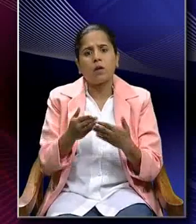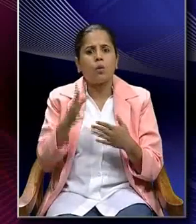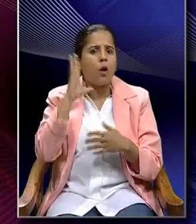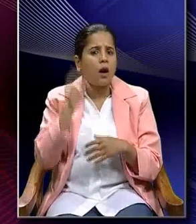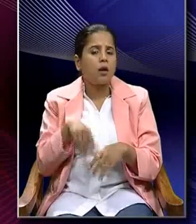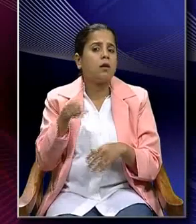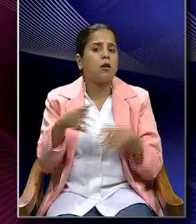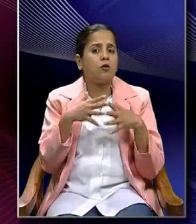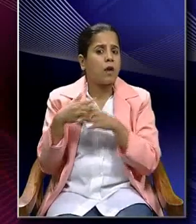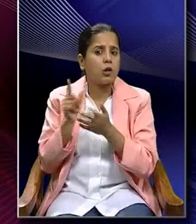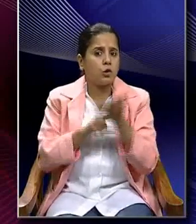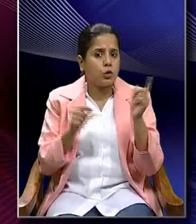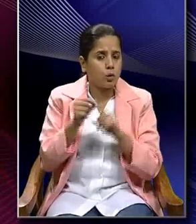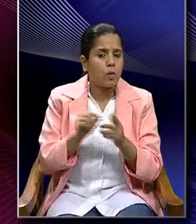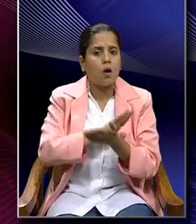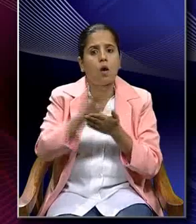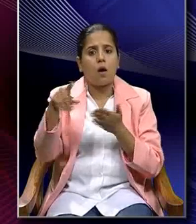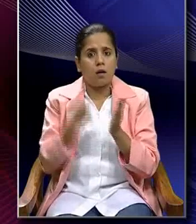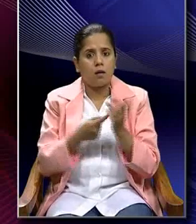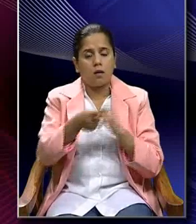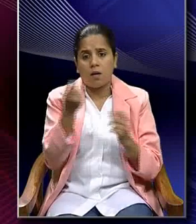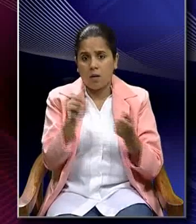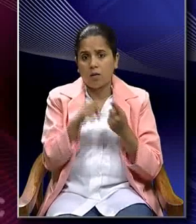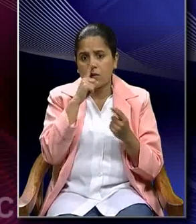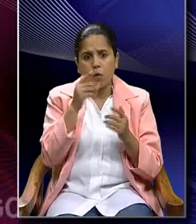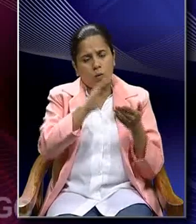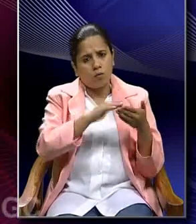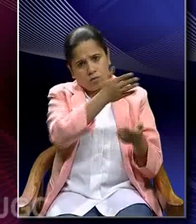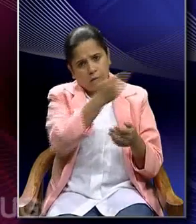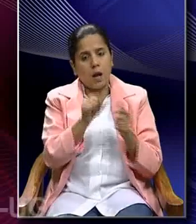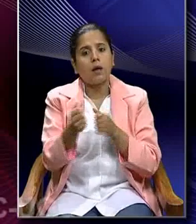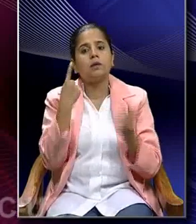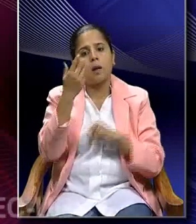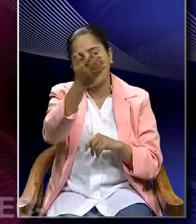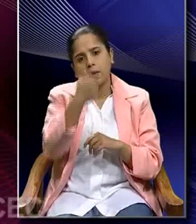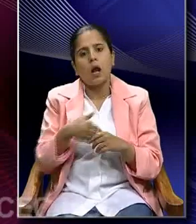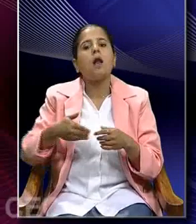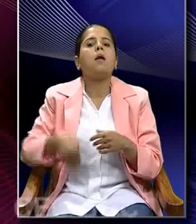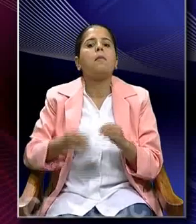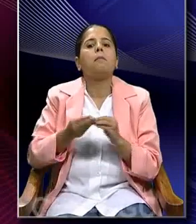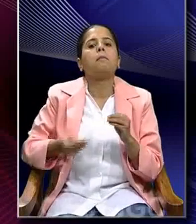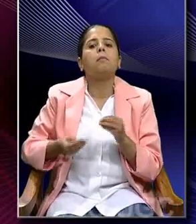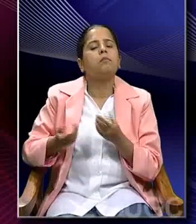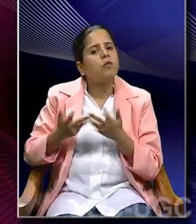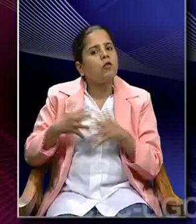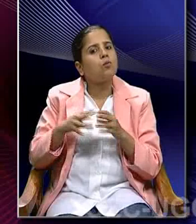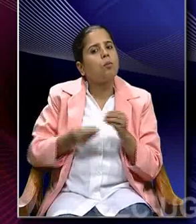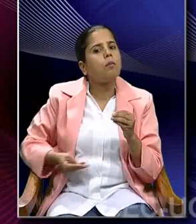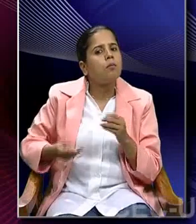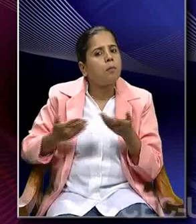UP, Haryana, where they would have bought girls from Assam, from Bengal, from Orissa,